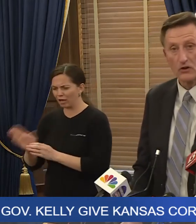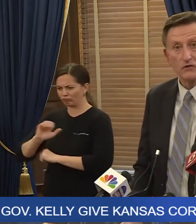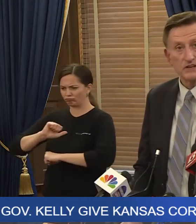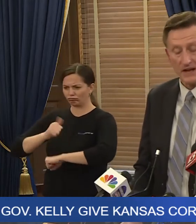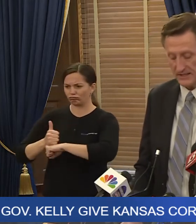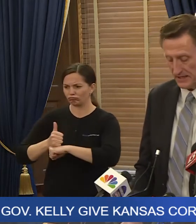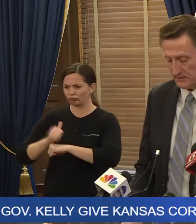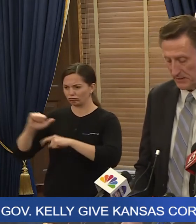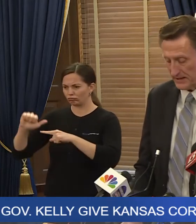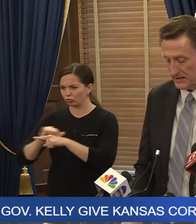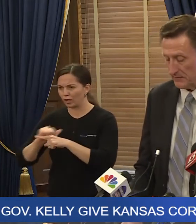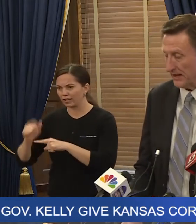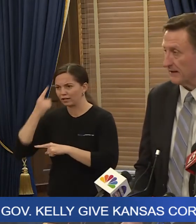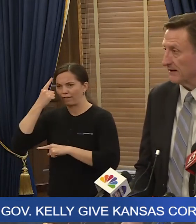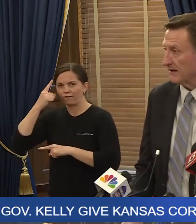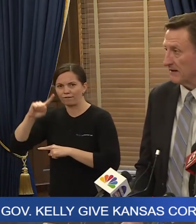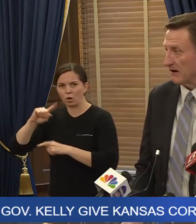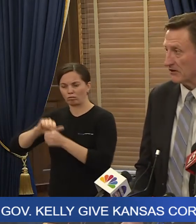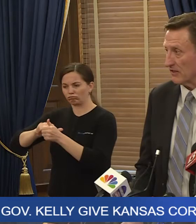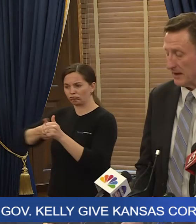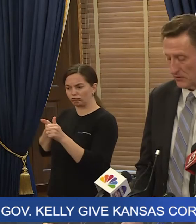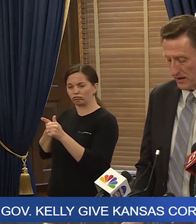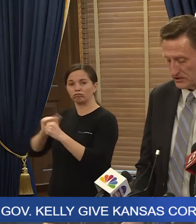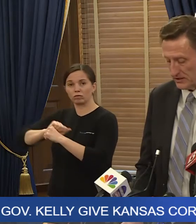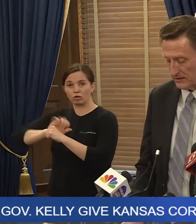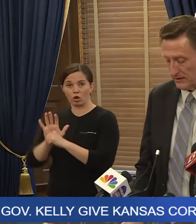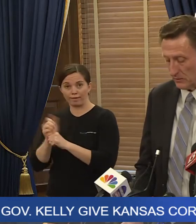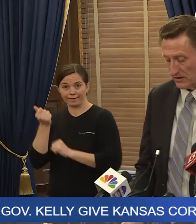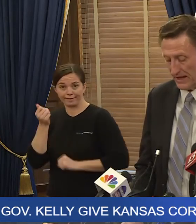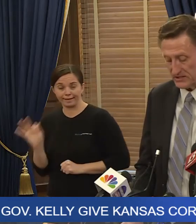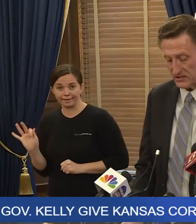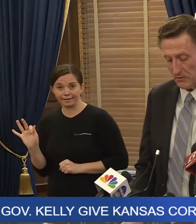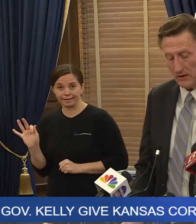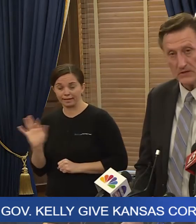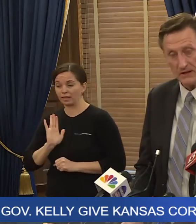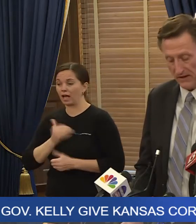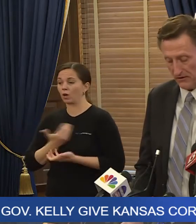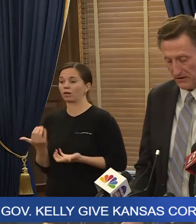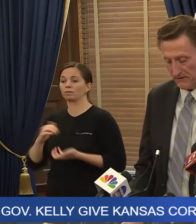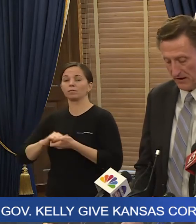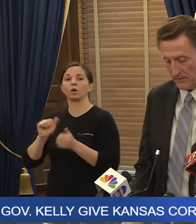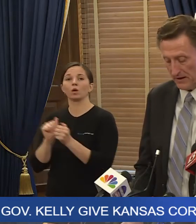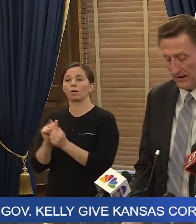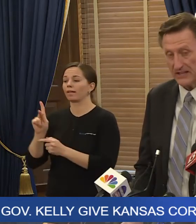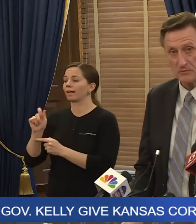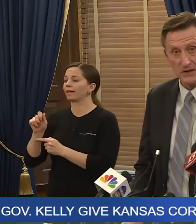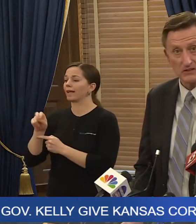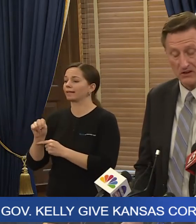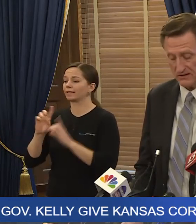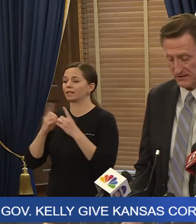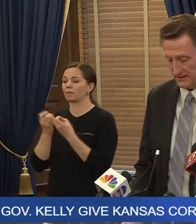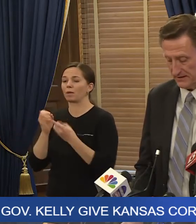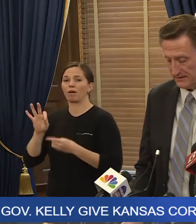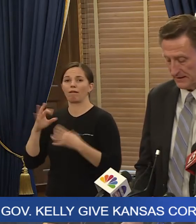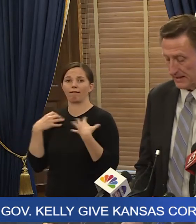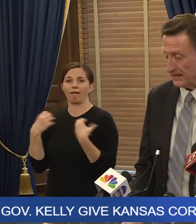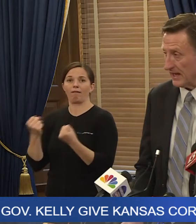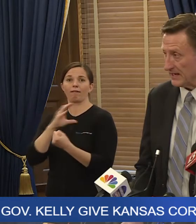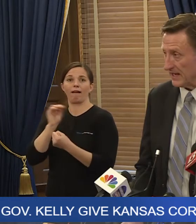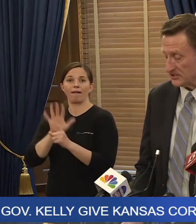response to the COVID-19 pandemic, our collaboration with Kansas Department of Health and Environment has been